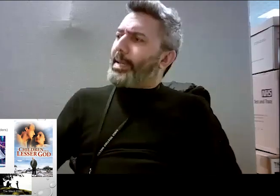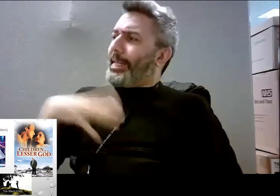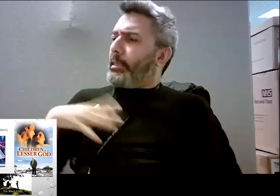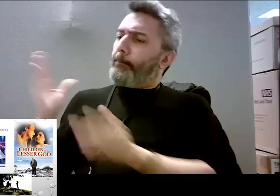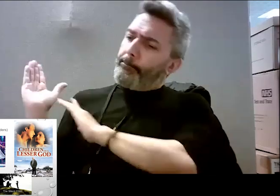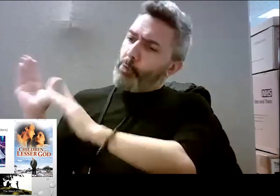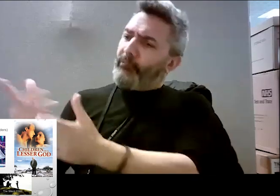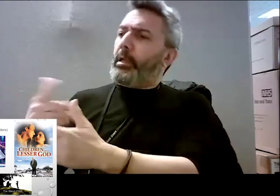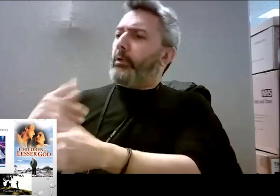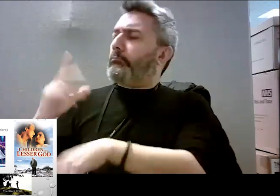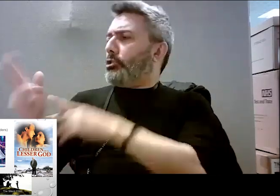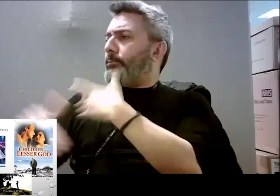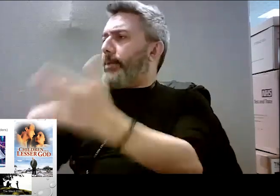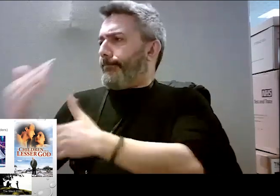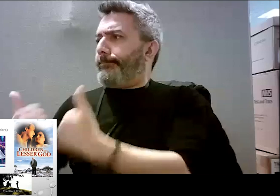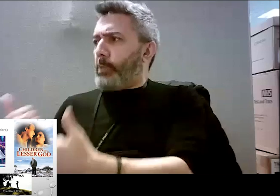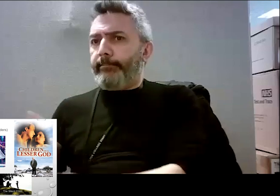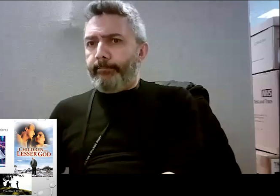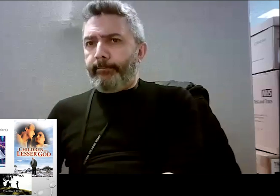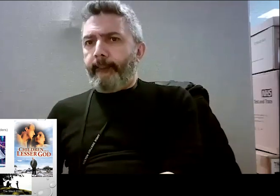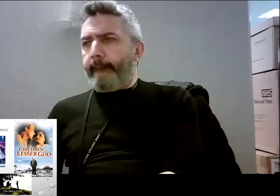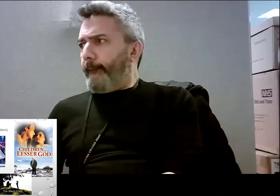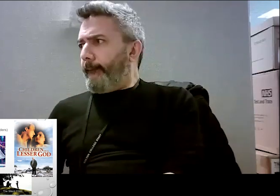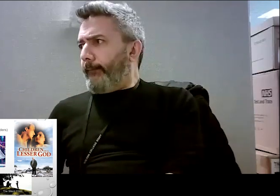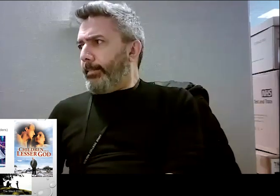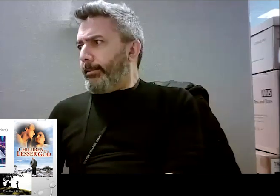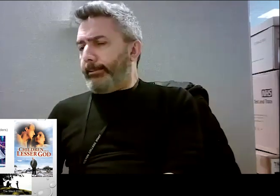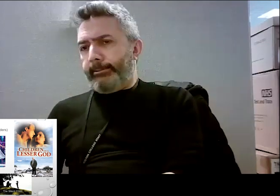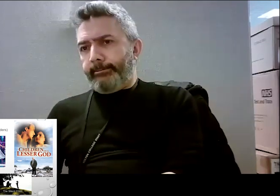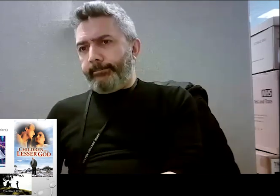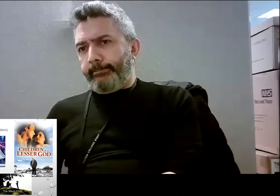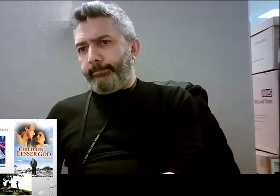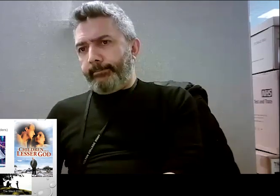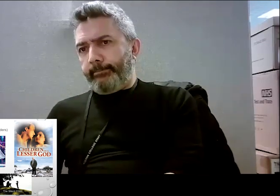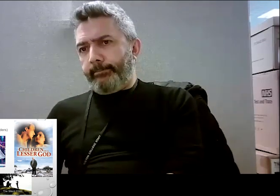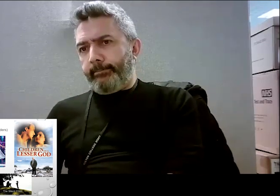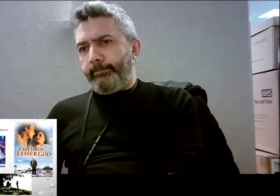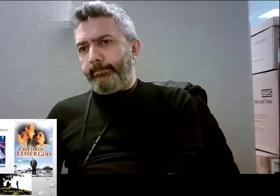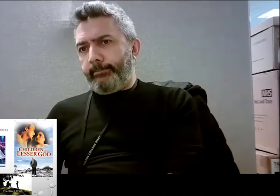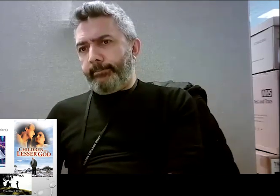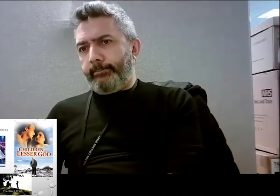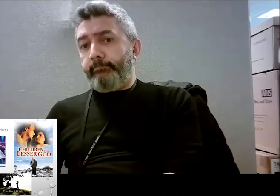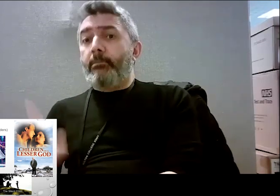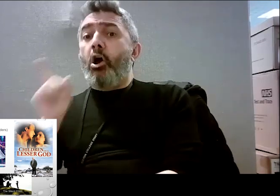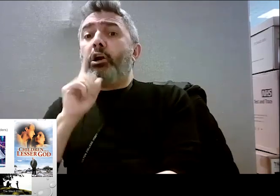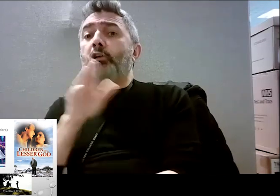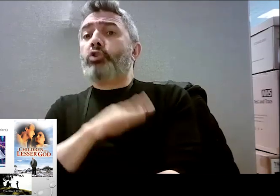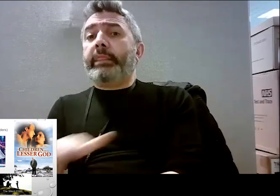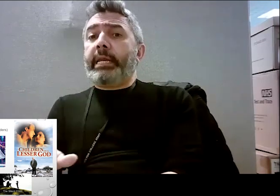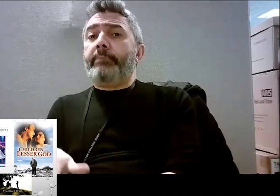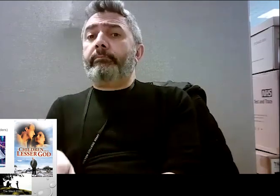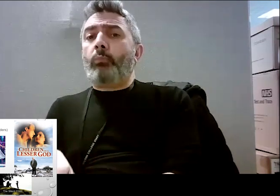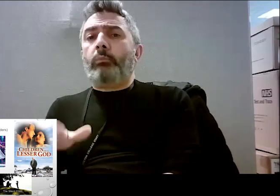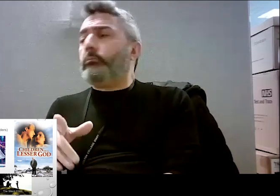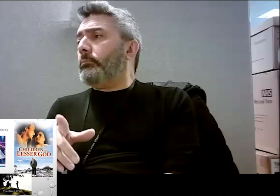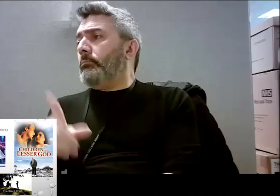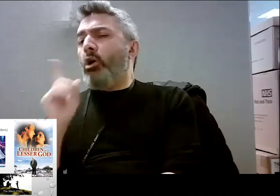And they said, well, if we've got deaf children, we can access the funds, but we can't access the funds if the children are hearing, but their